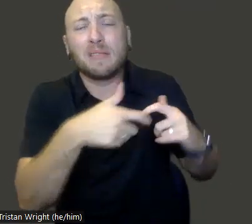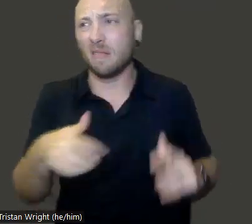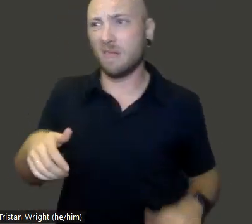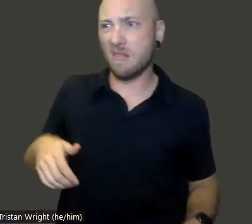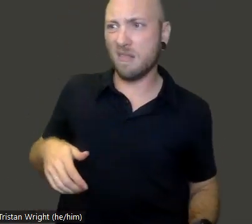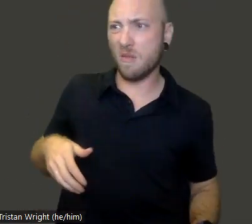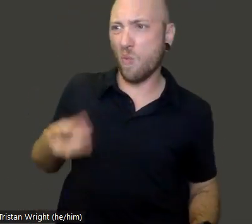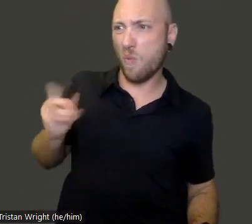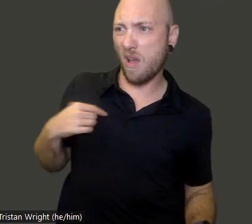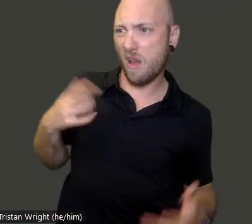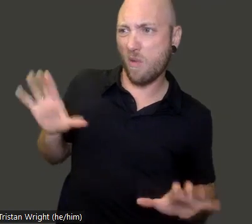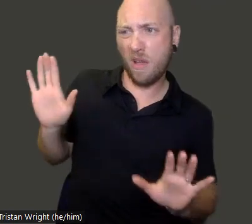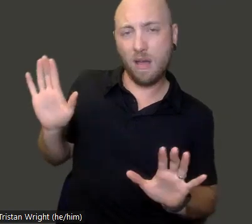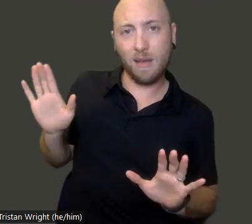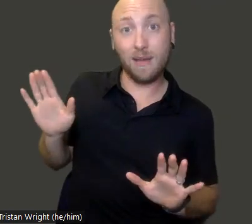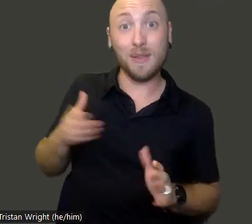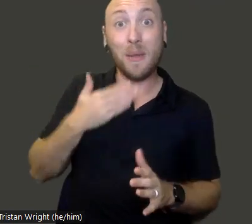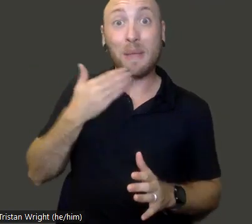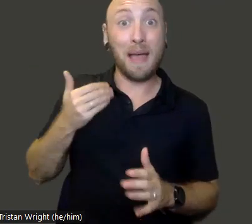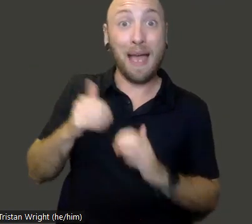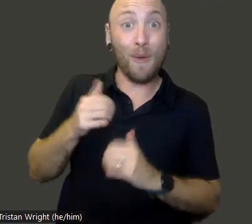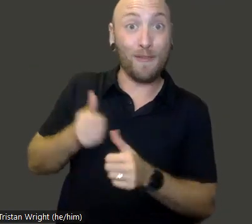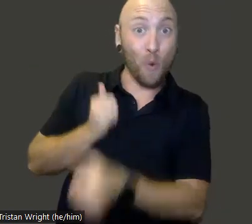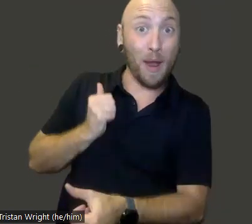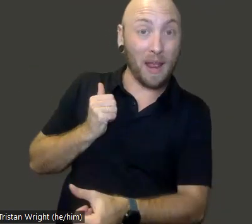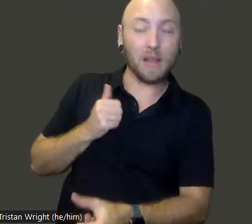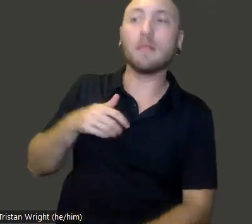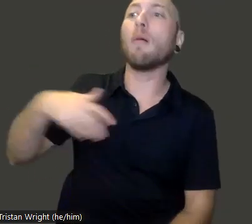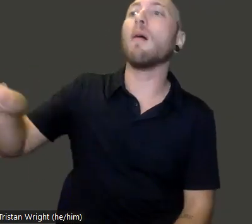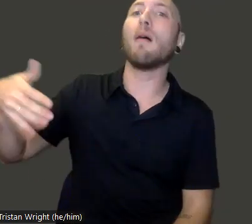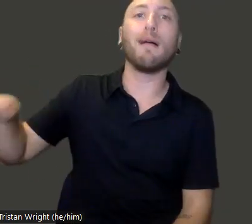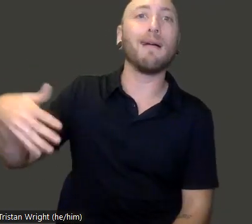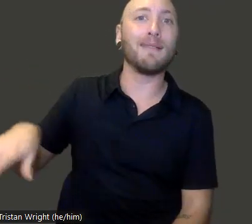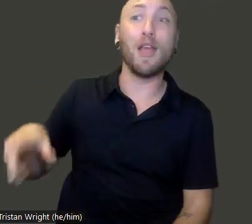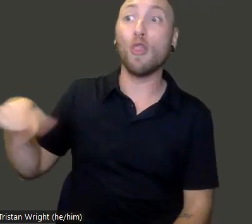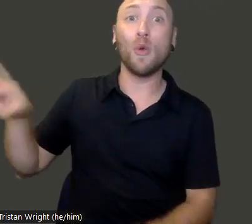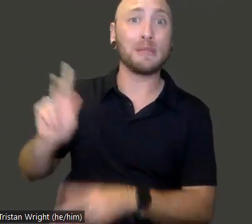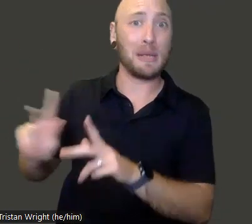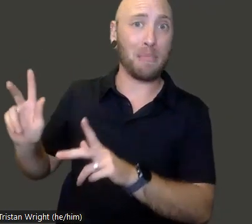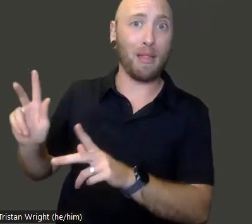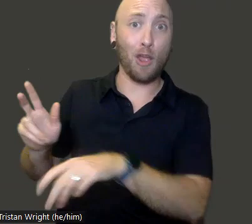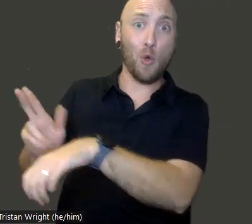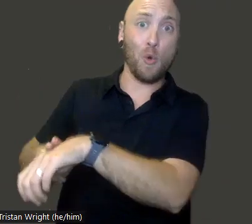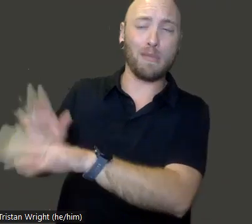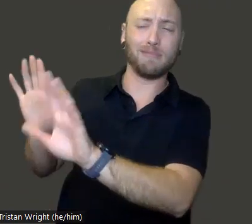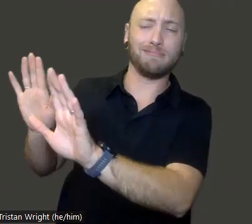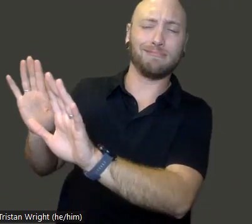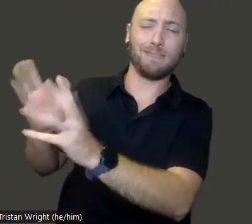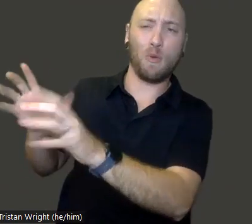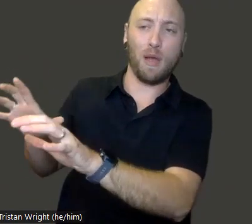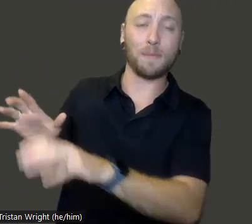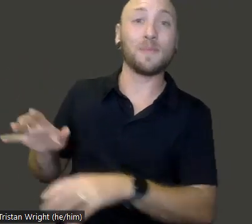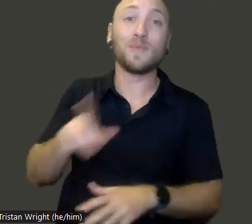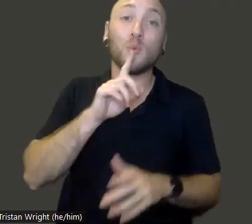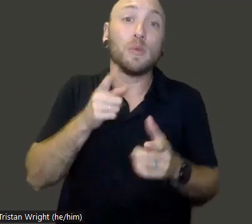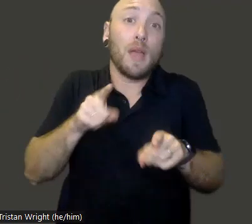that. So the best way to not hear things like that is to not hang out with people that look at alcohol in that way. So my world's getting